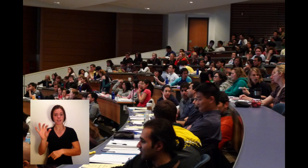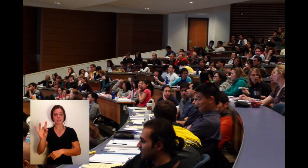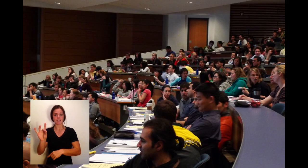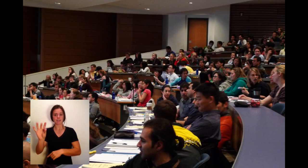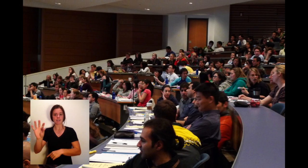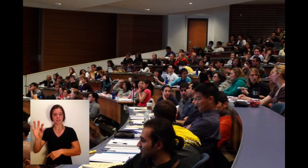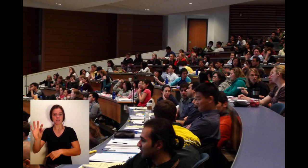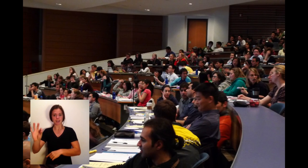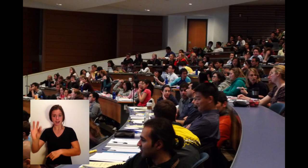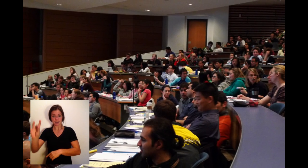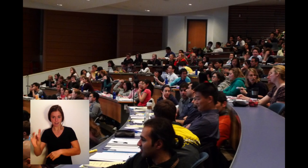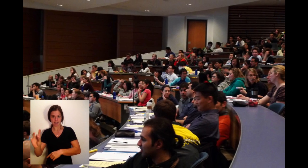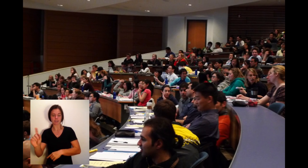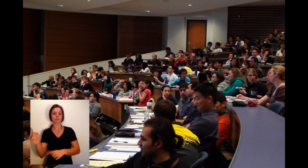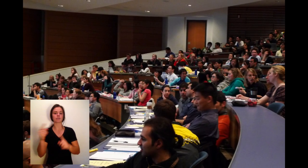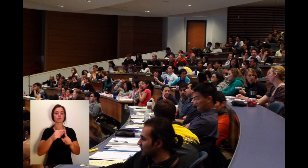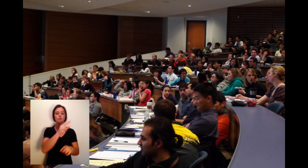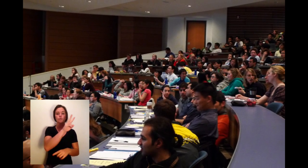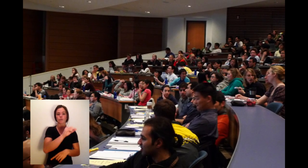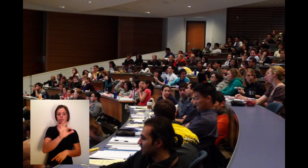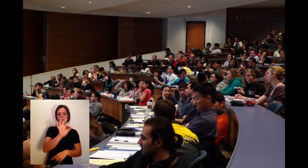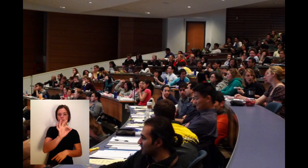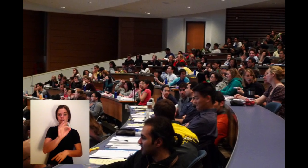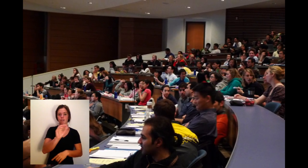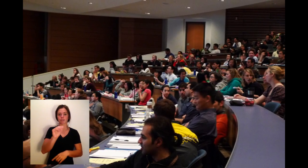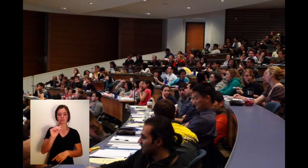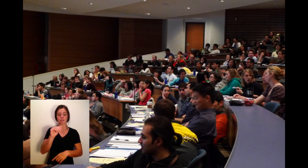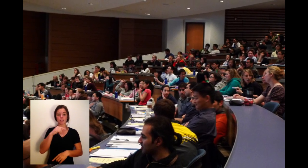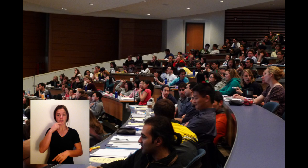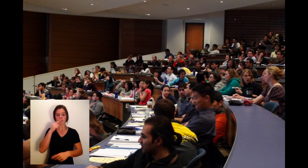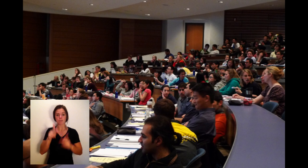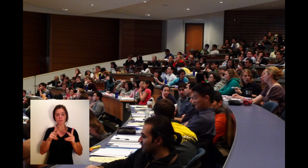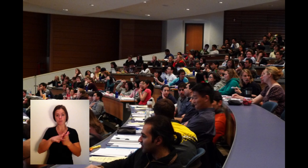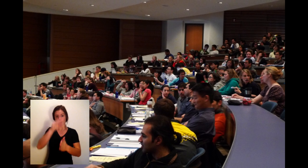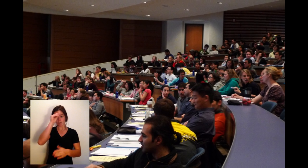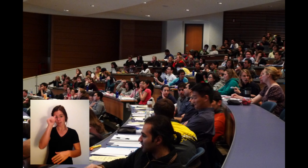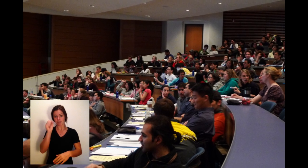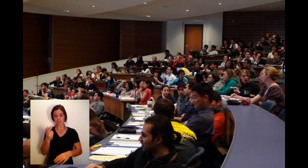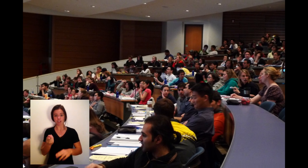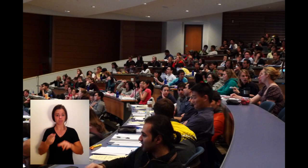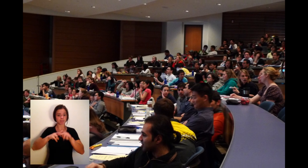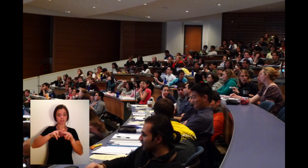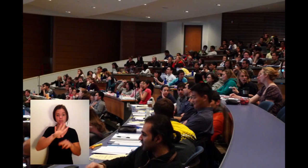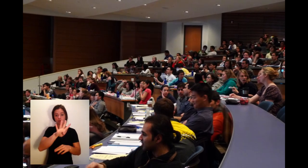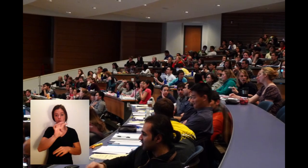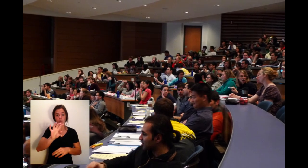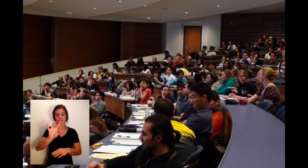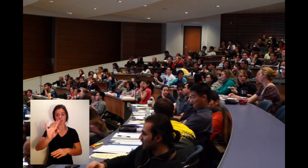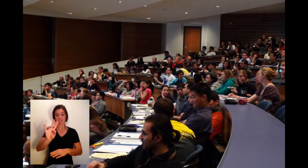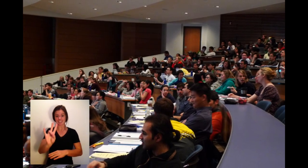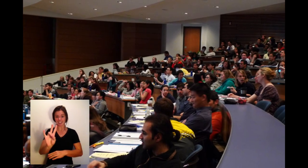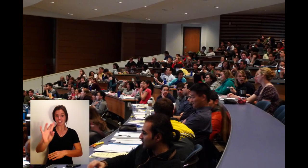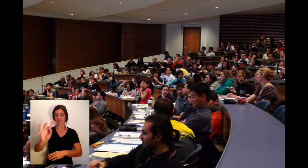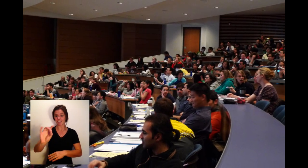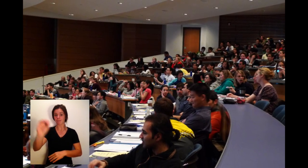Language Association, from 1998 to 2009, ASL enrollment has increased by